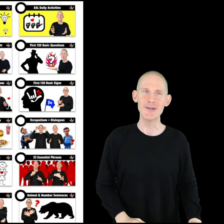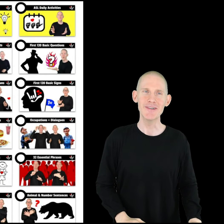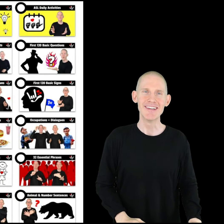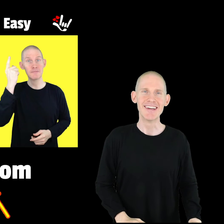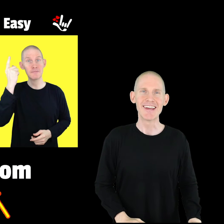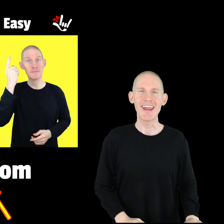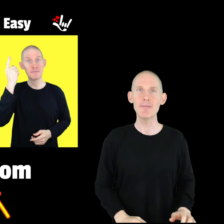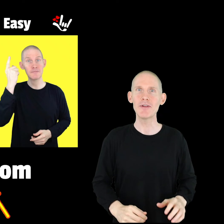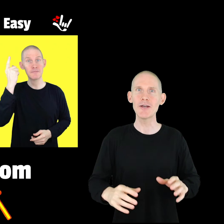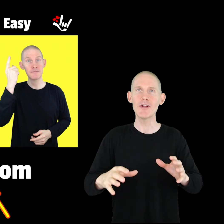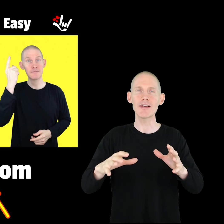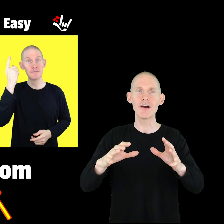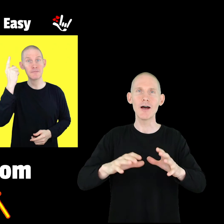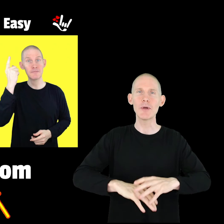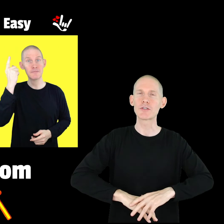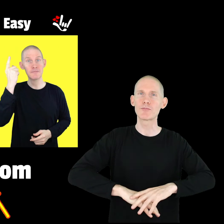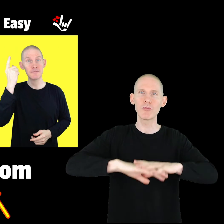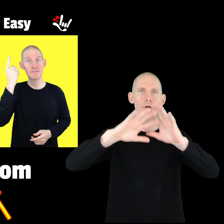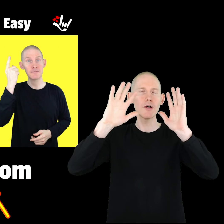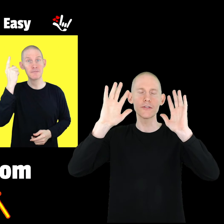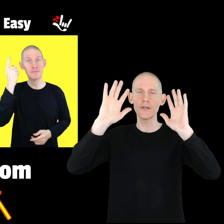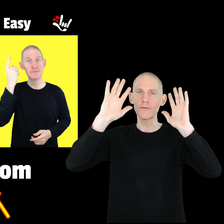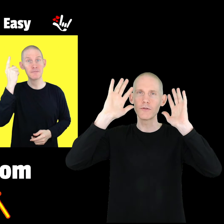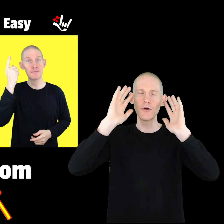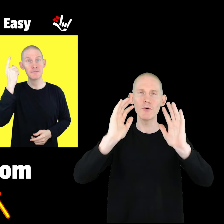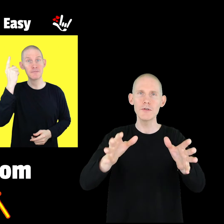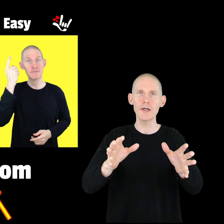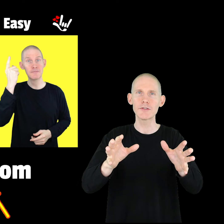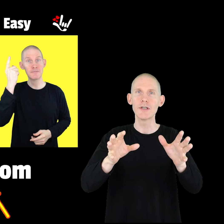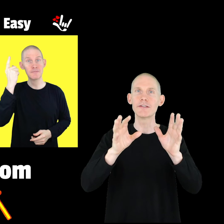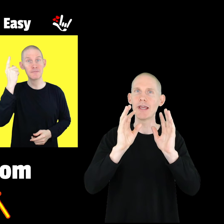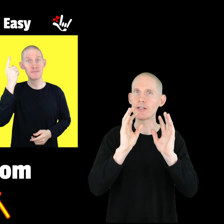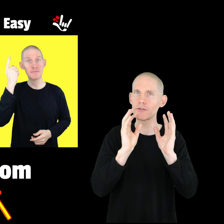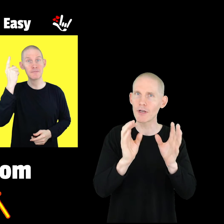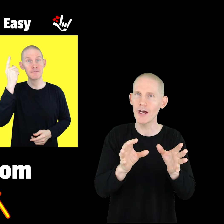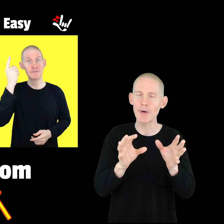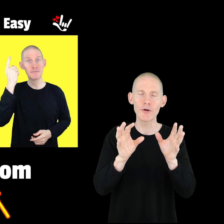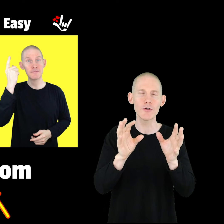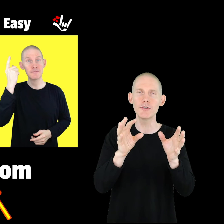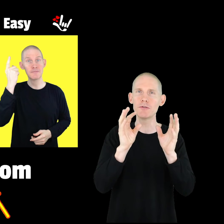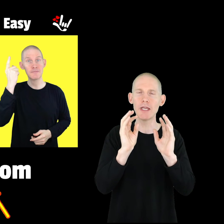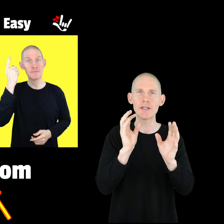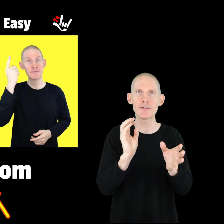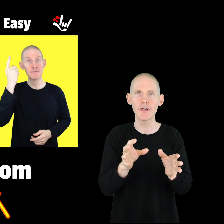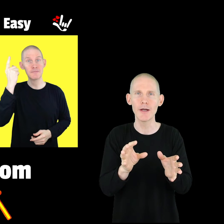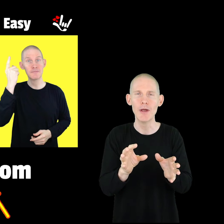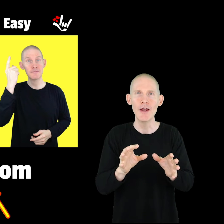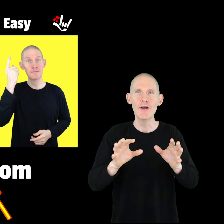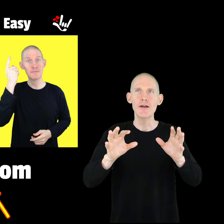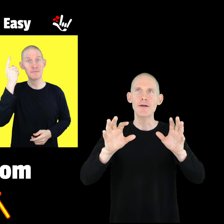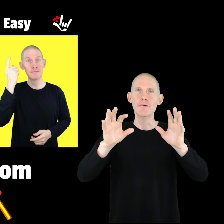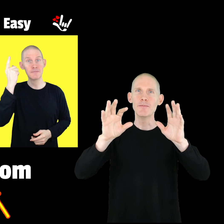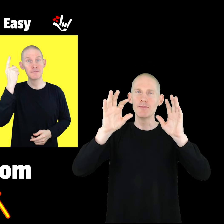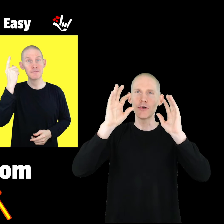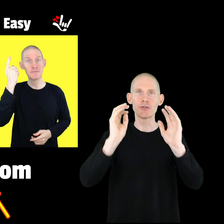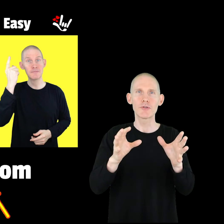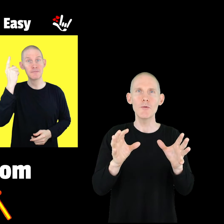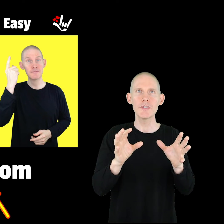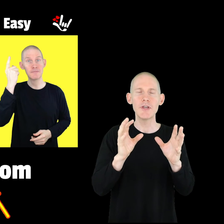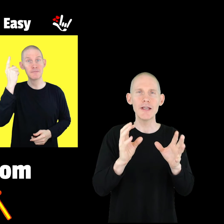to avalingo.com, explore our stuff, go nuts, take your time. I urge you, take your time. There's so much